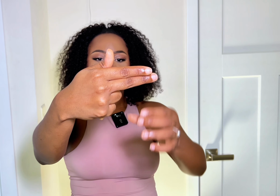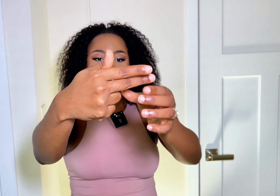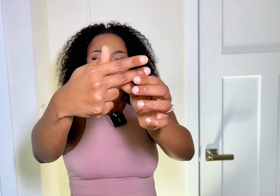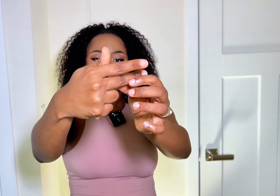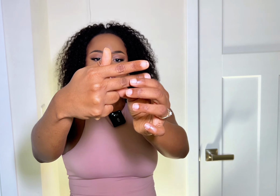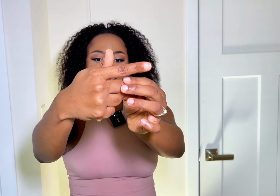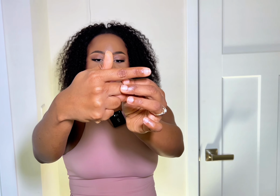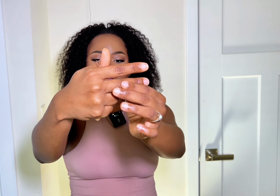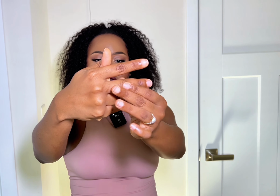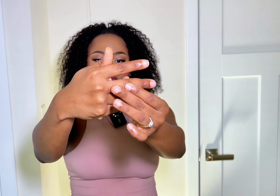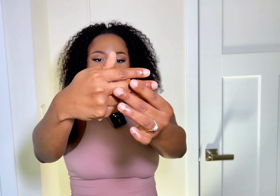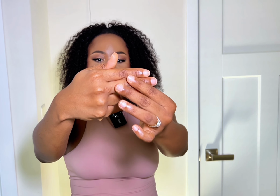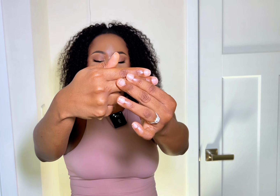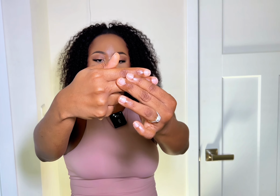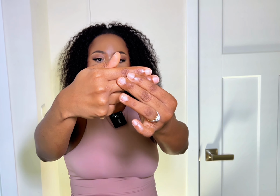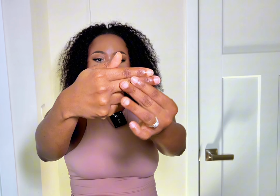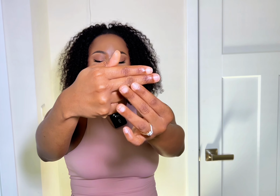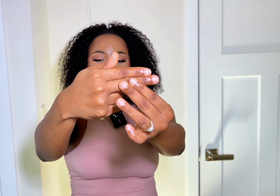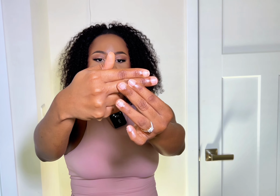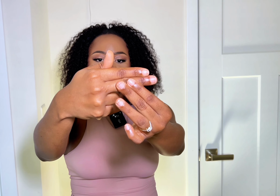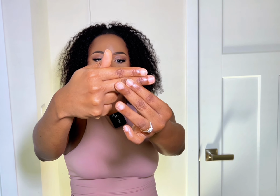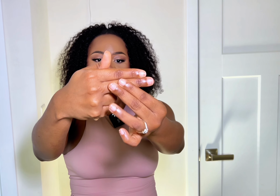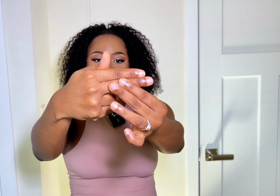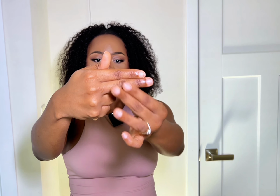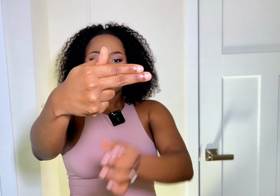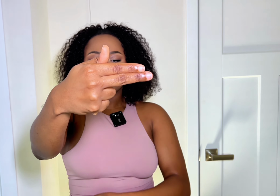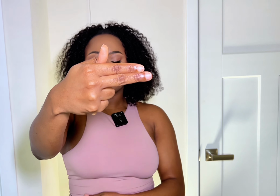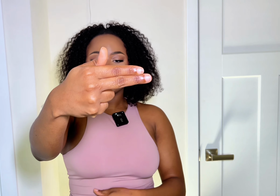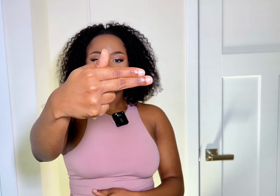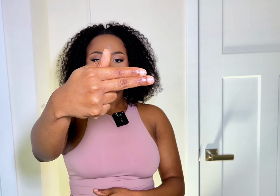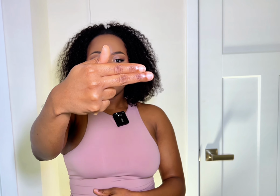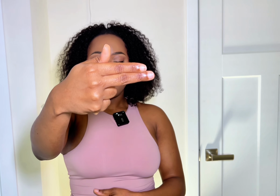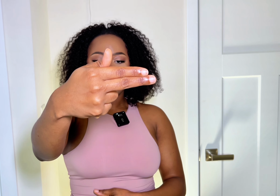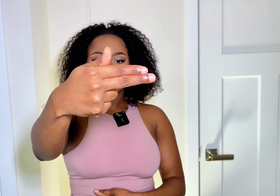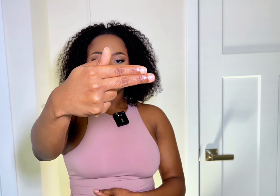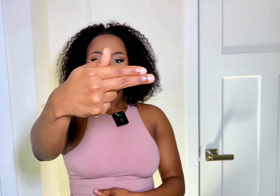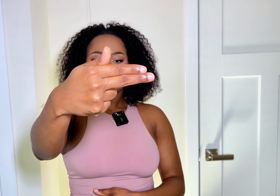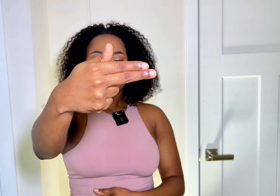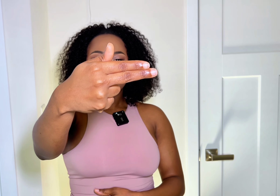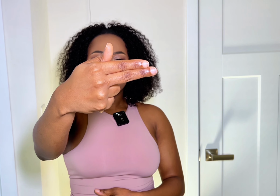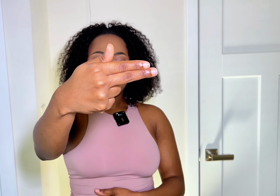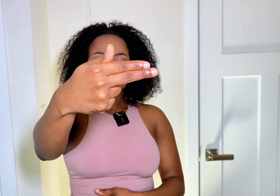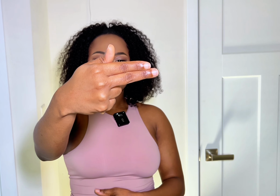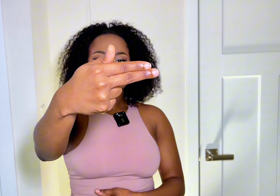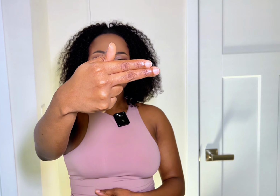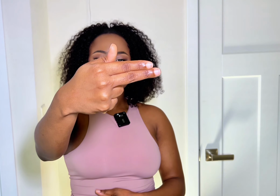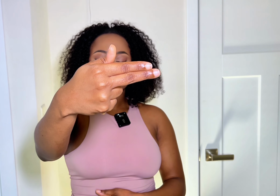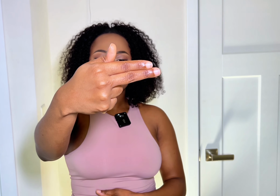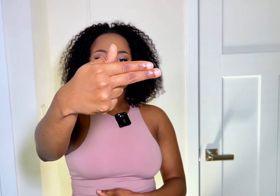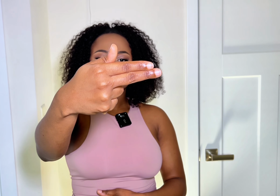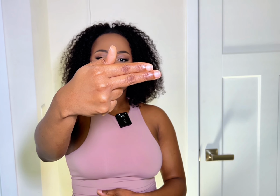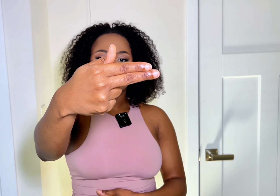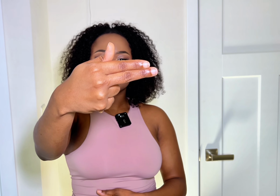G, you just take out the second finger like this. H. You as well see some people do H